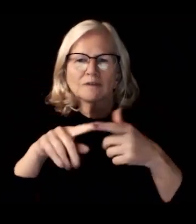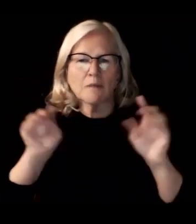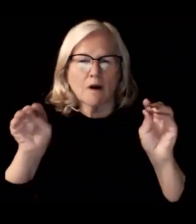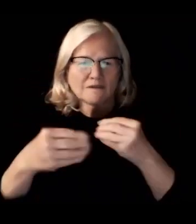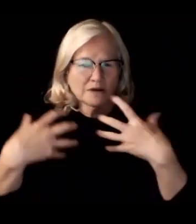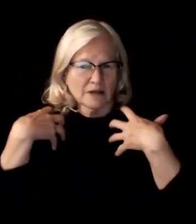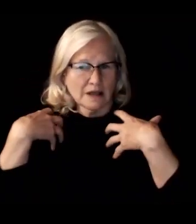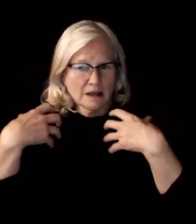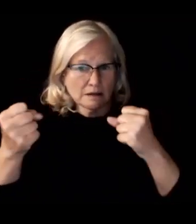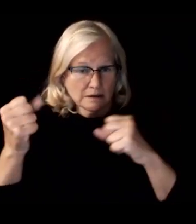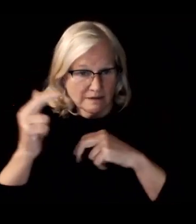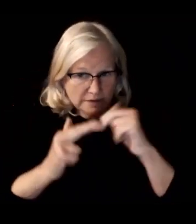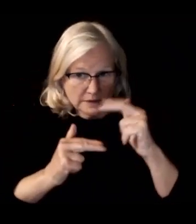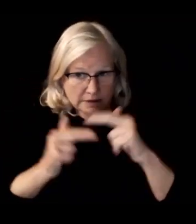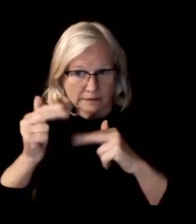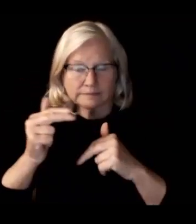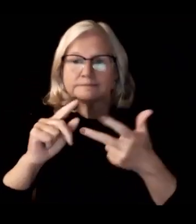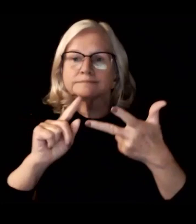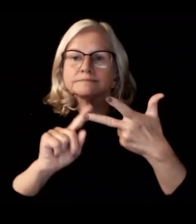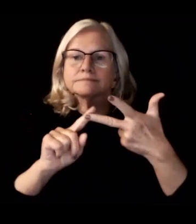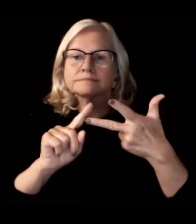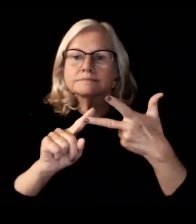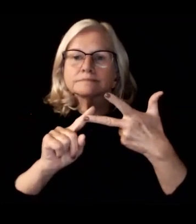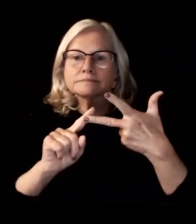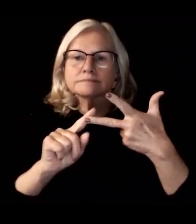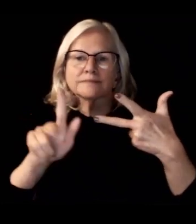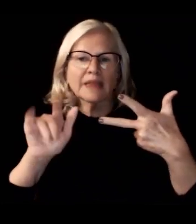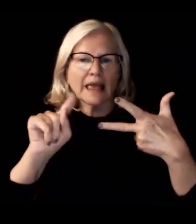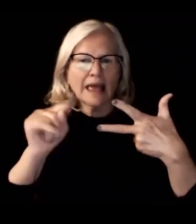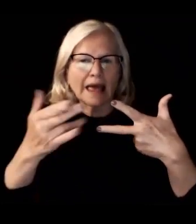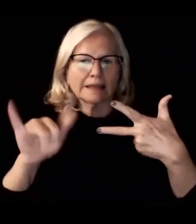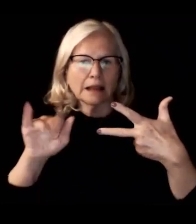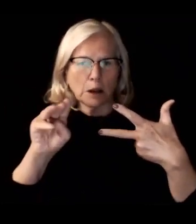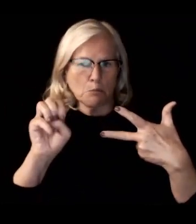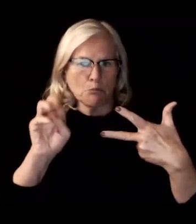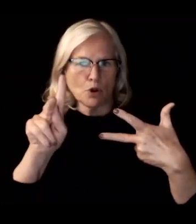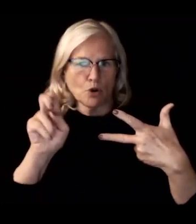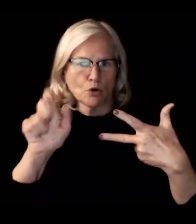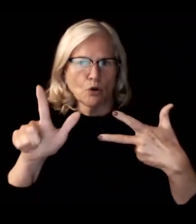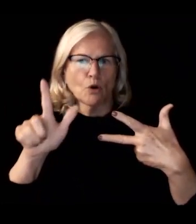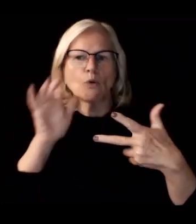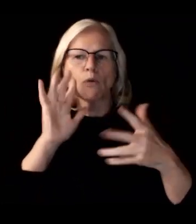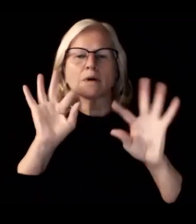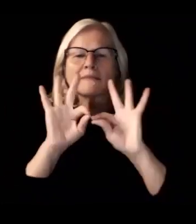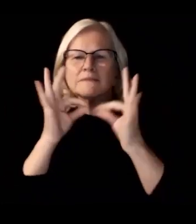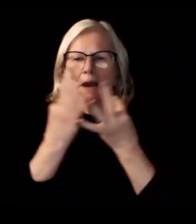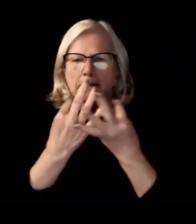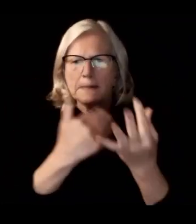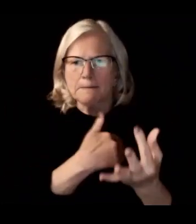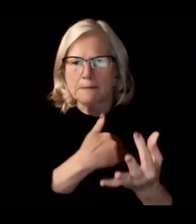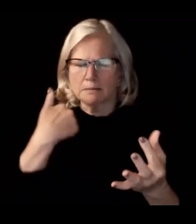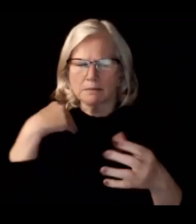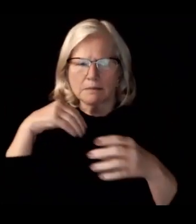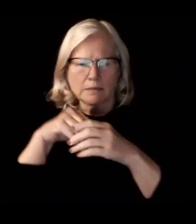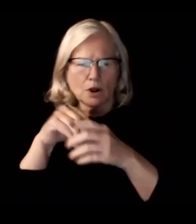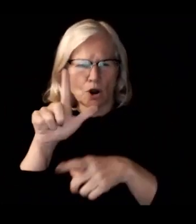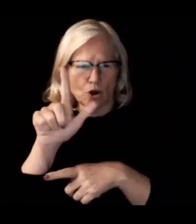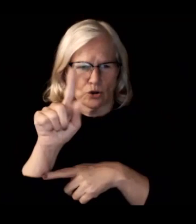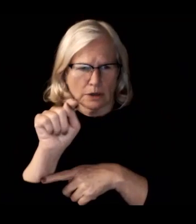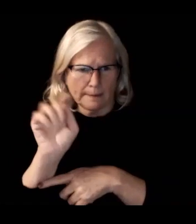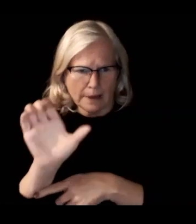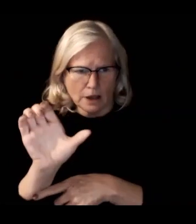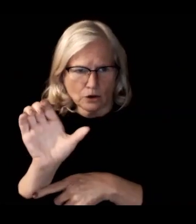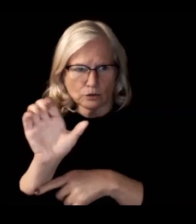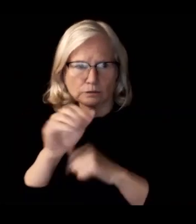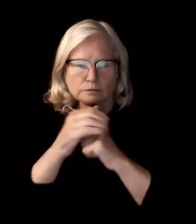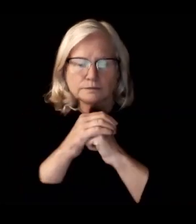Kathy Merkel, whose mother is a resident in a long-term care facility in Minnesota. Kathy is spelled K-A-T-H-Y, and Merkel